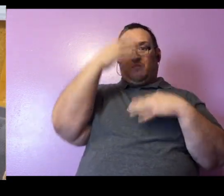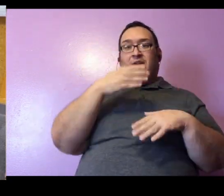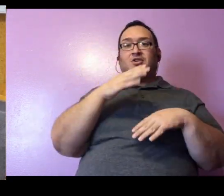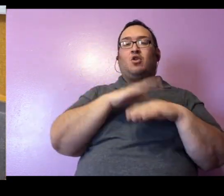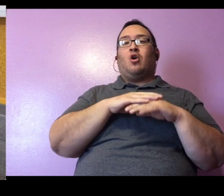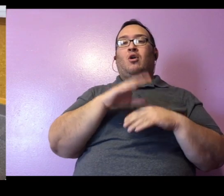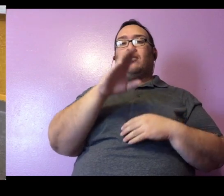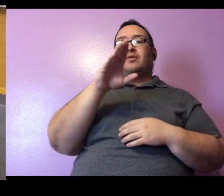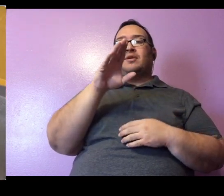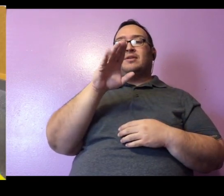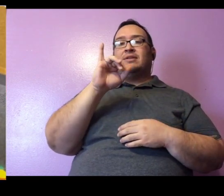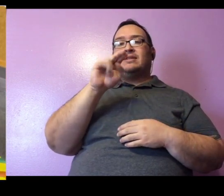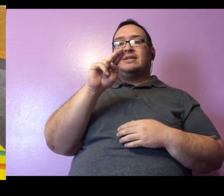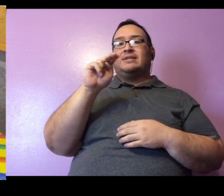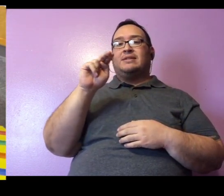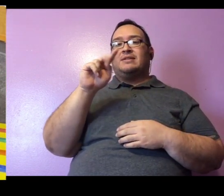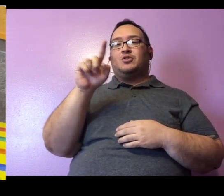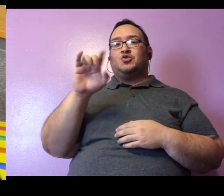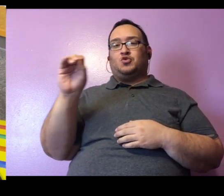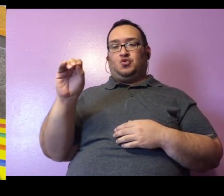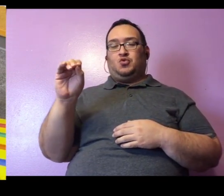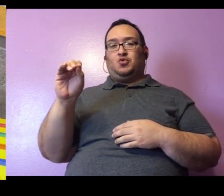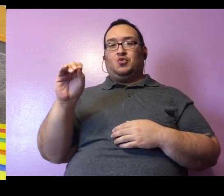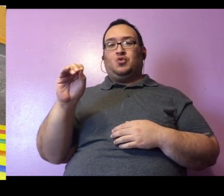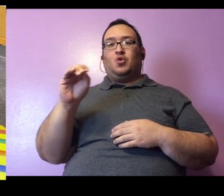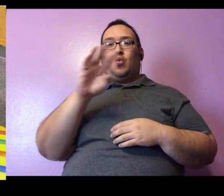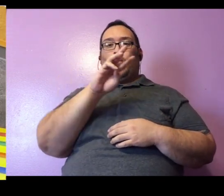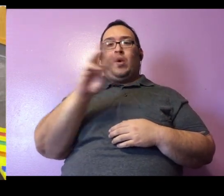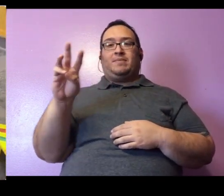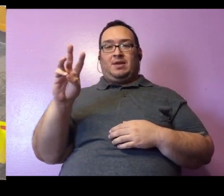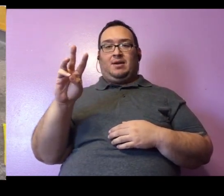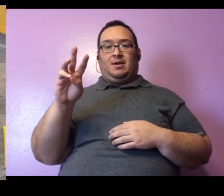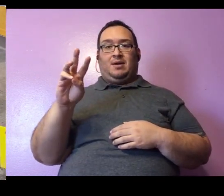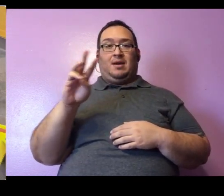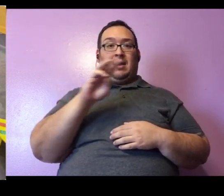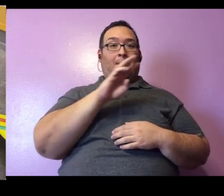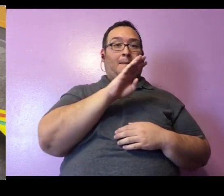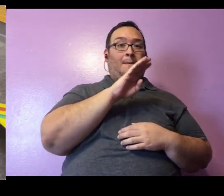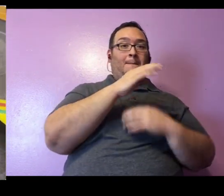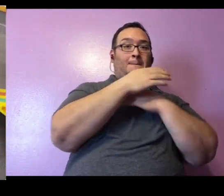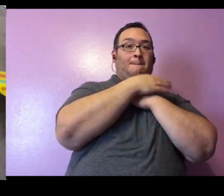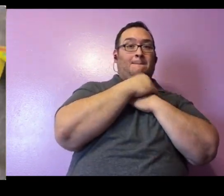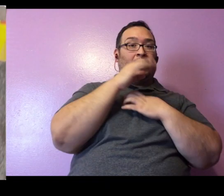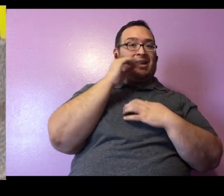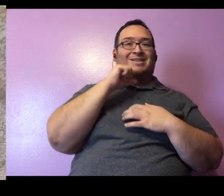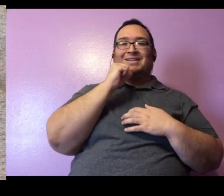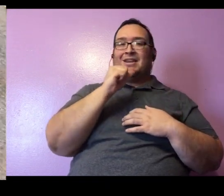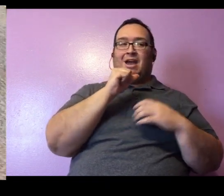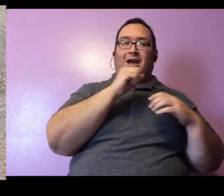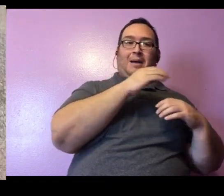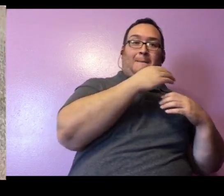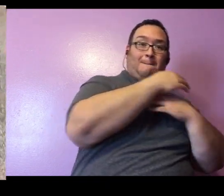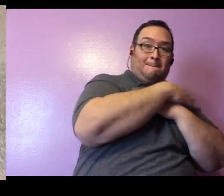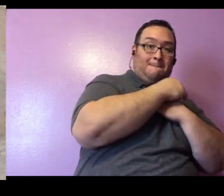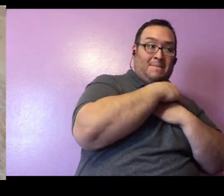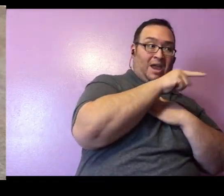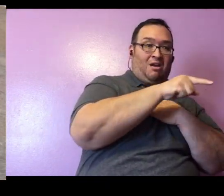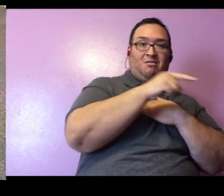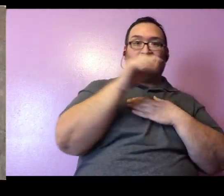website in a little bit, but here's the gist of it. Bear cats are neither bears nor cats. They're a fun combination of both,